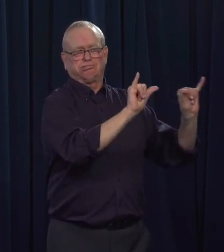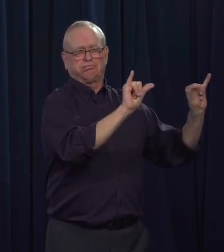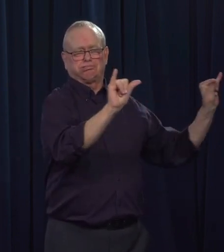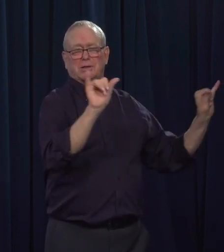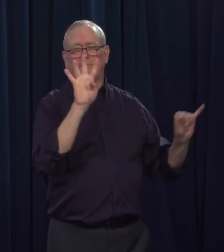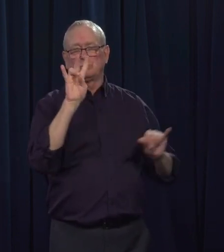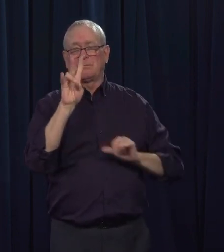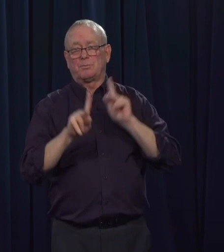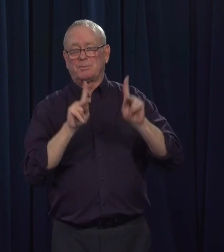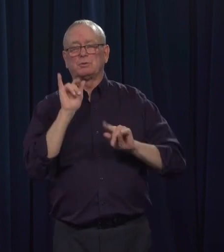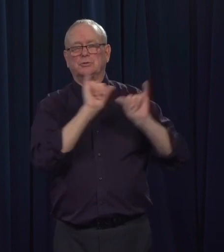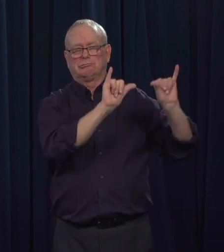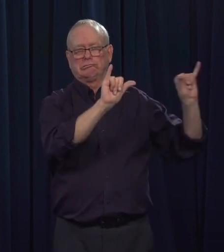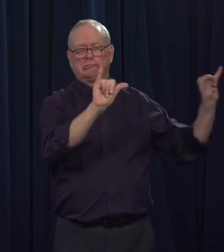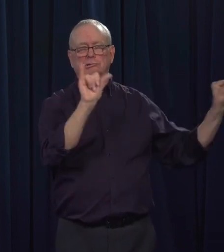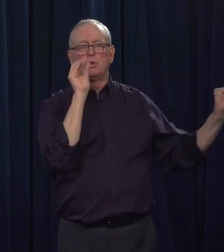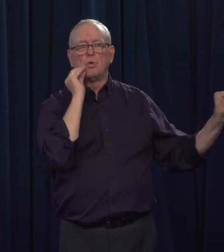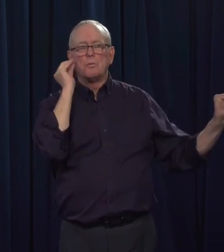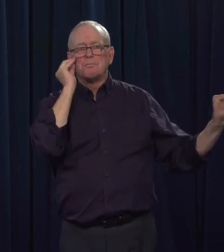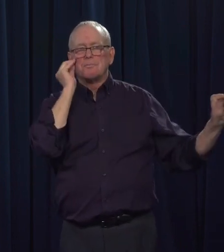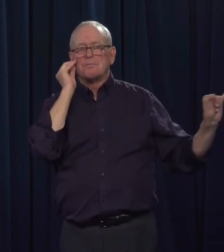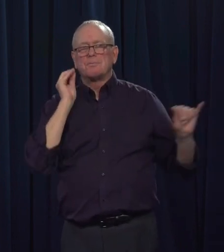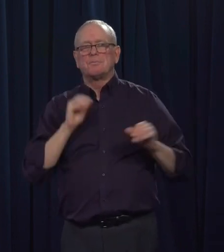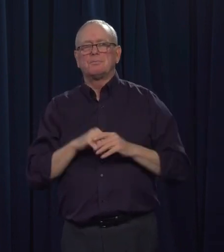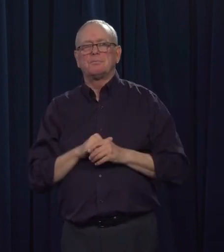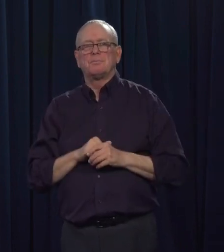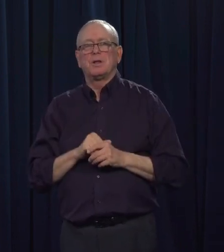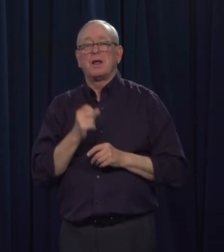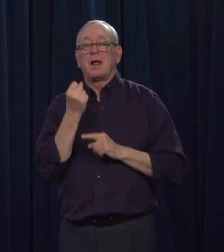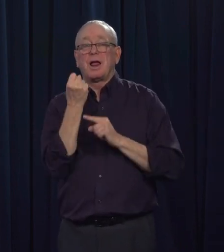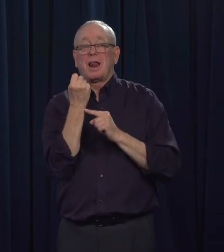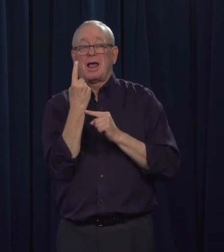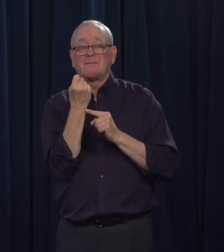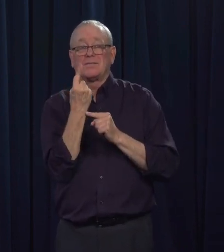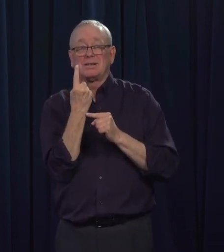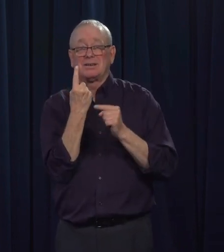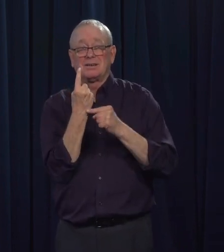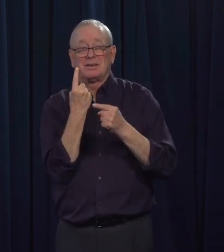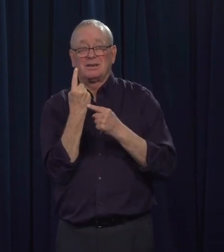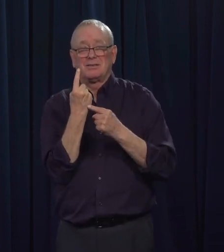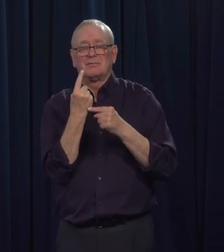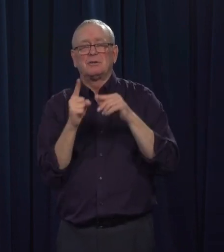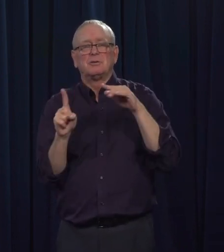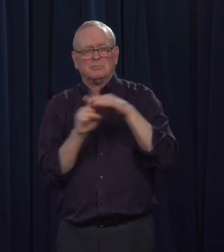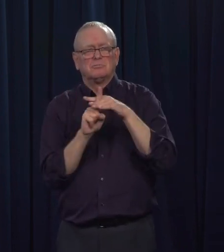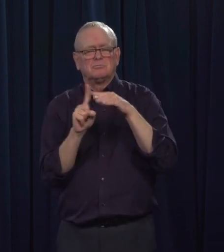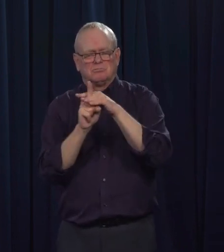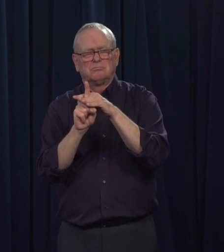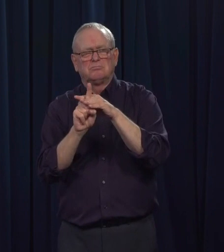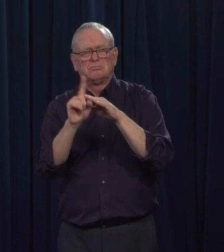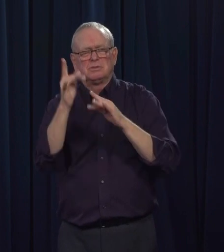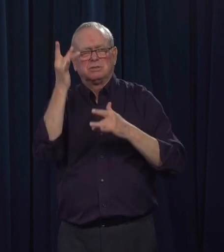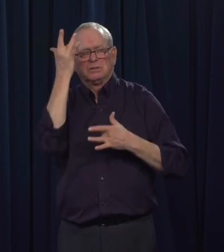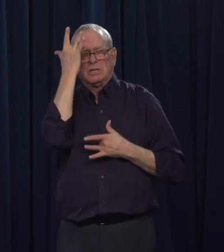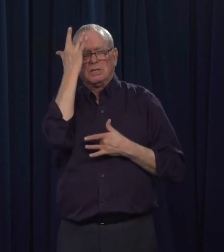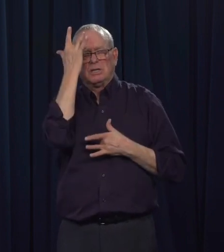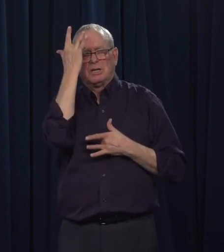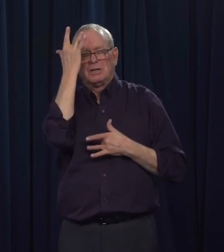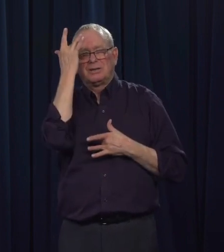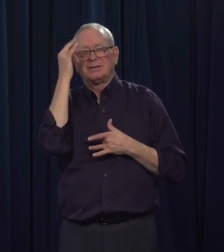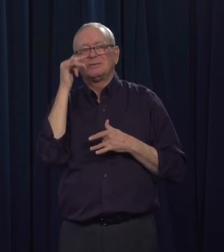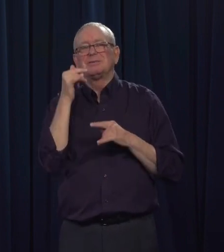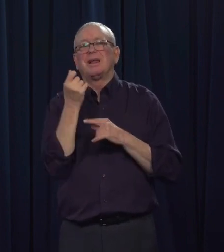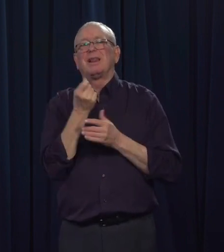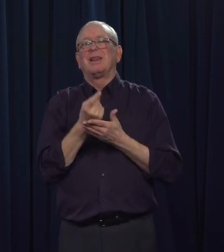become symptomatic last week, before there was any knowledge that there had been a positive case at the Bonspiel, there is